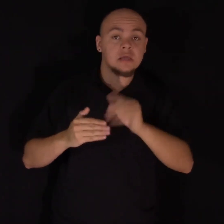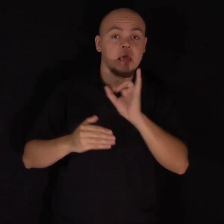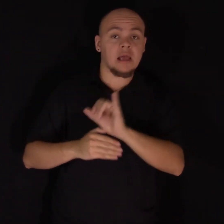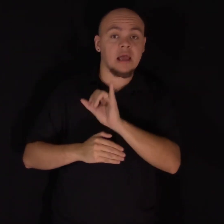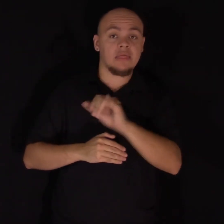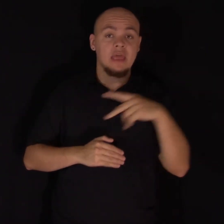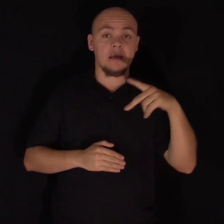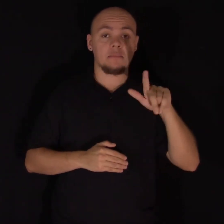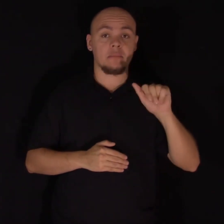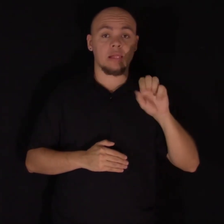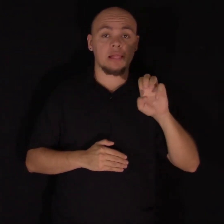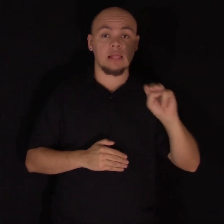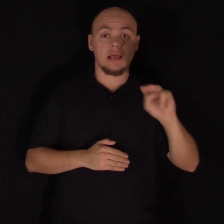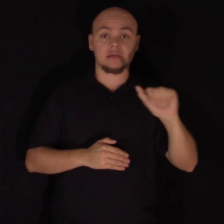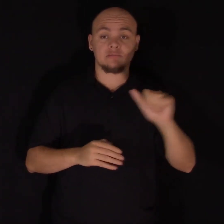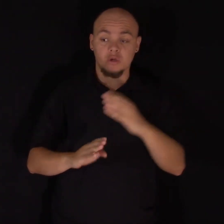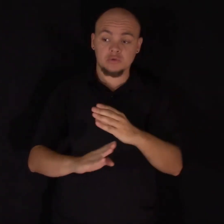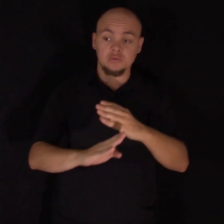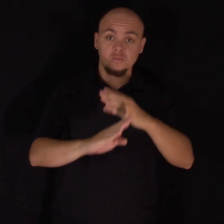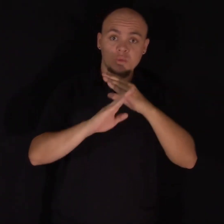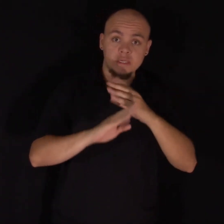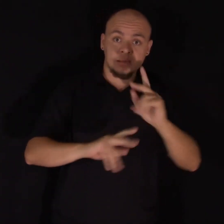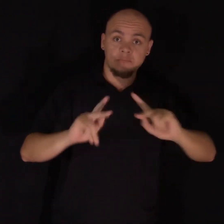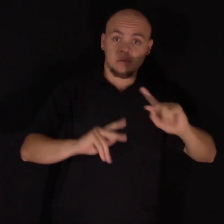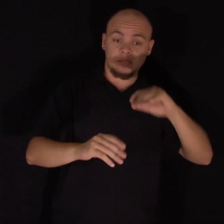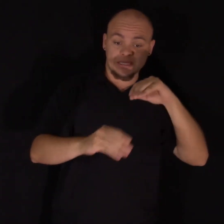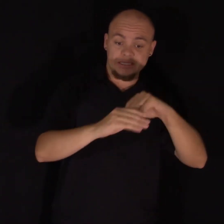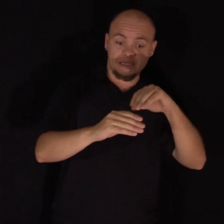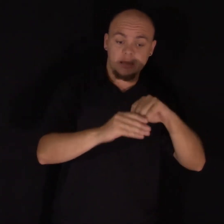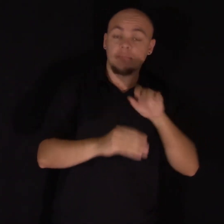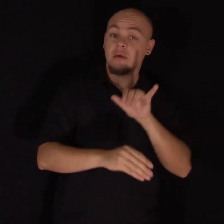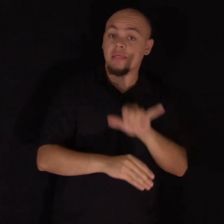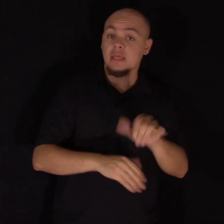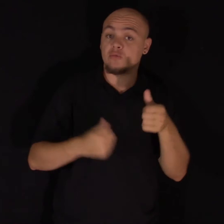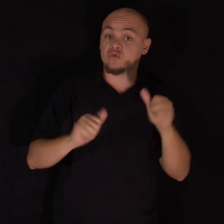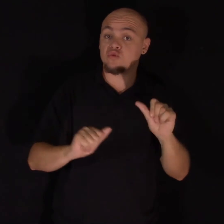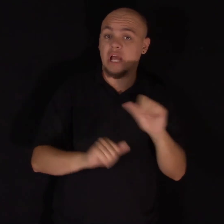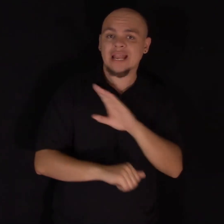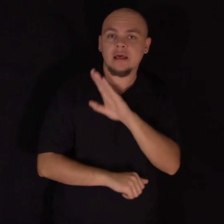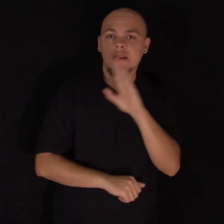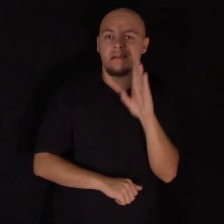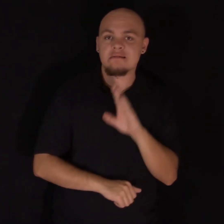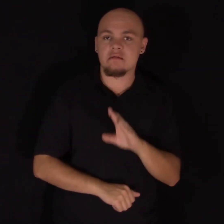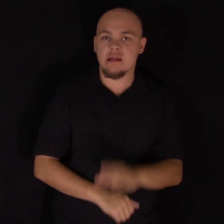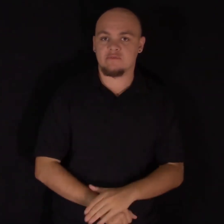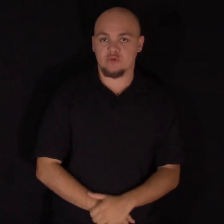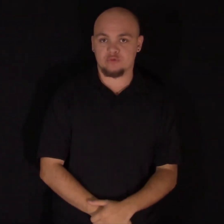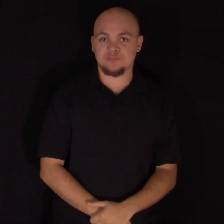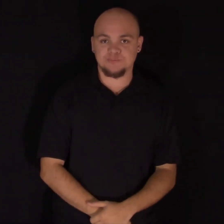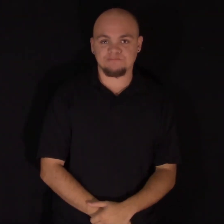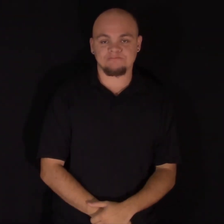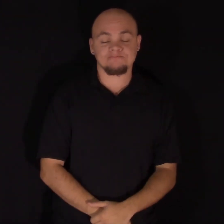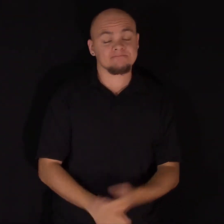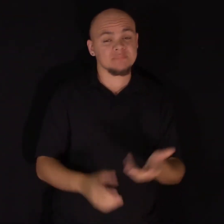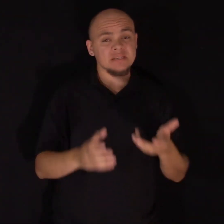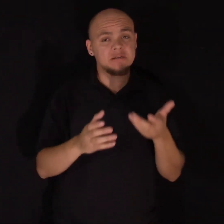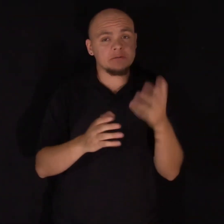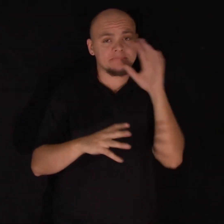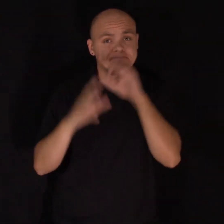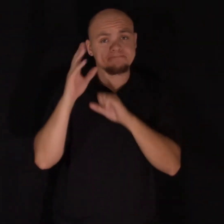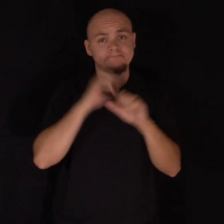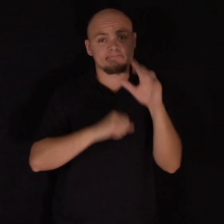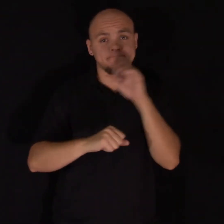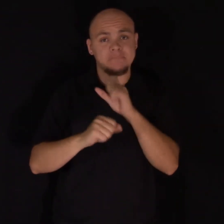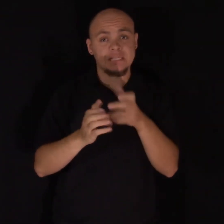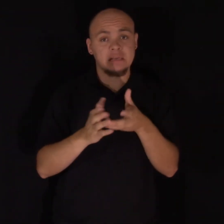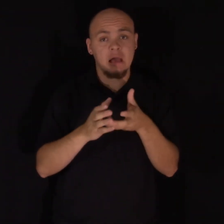plasma back in people to protect them, but that was never tried. So there was a lot that was missing, and